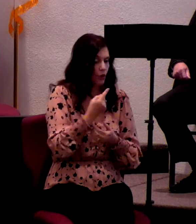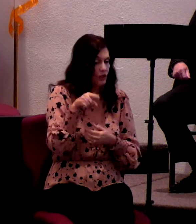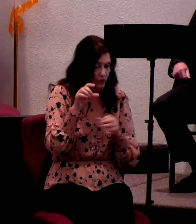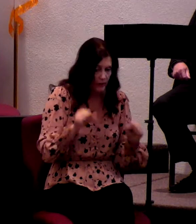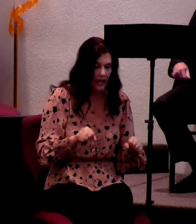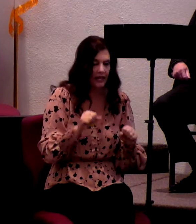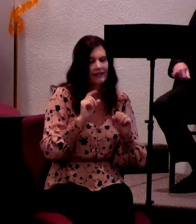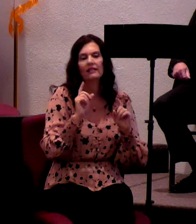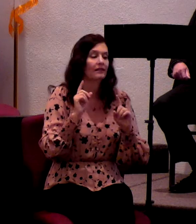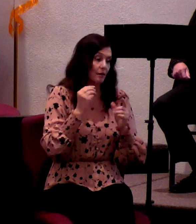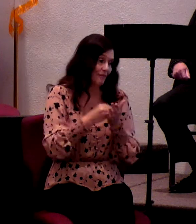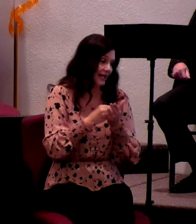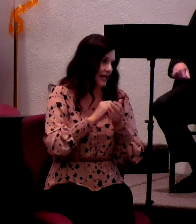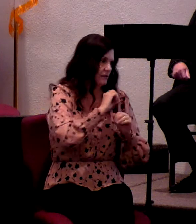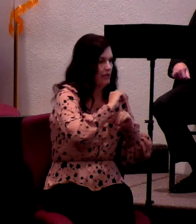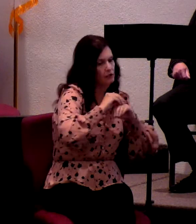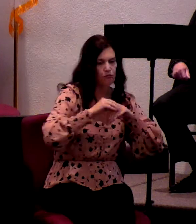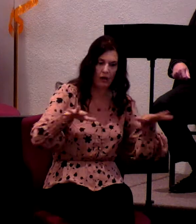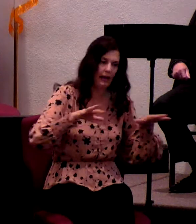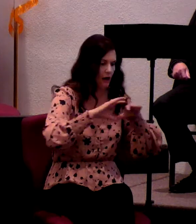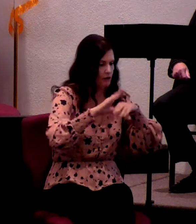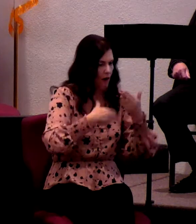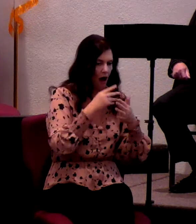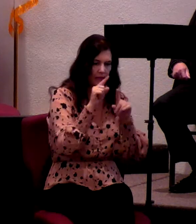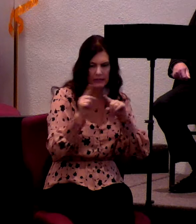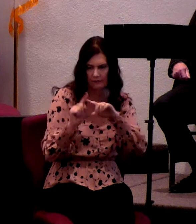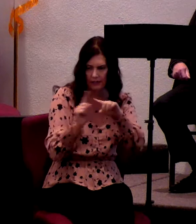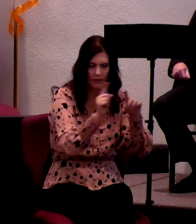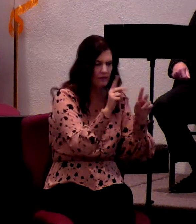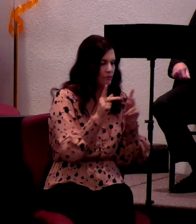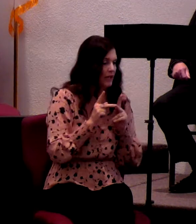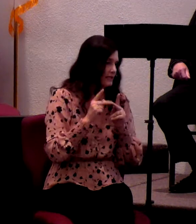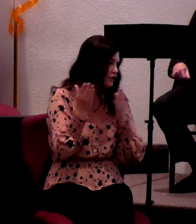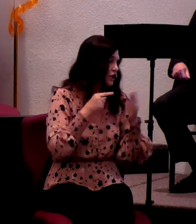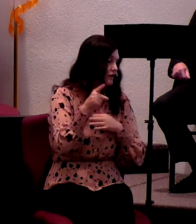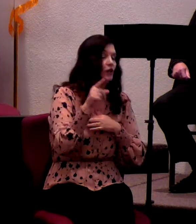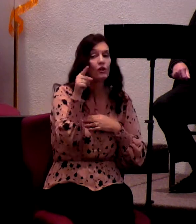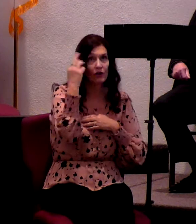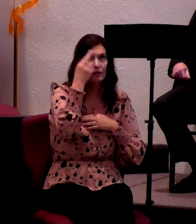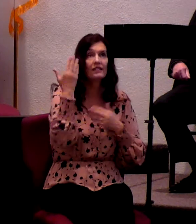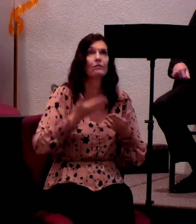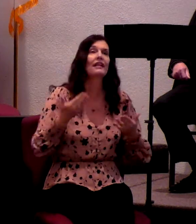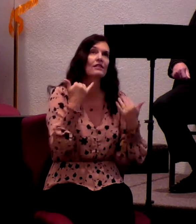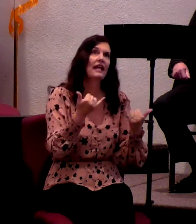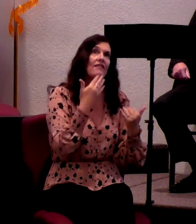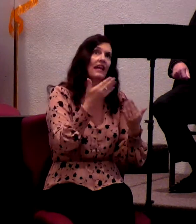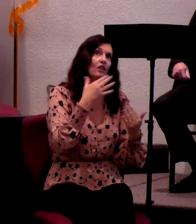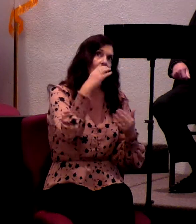places to serve you. We worship you, and you're the reason we're here today. Thank you in Christ's name. Amen.